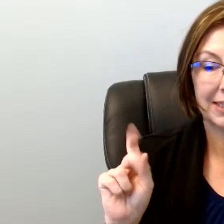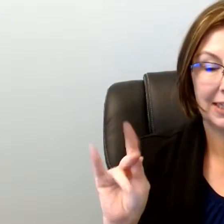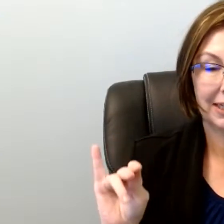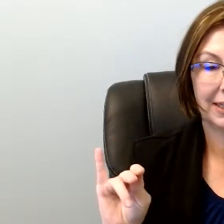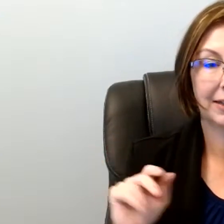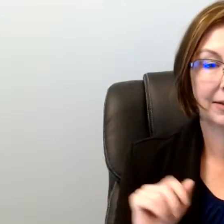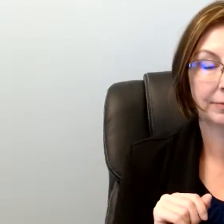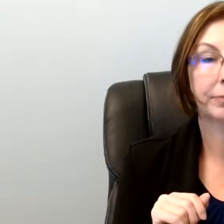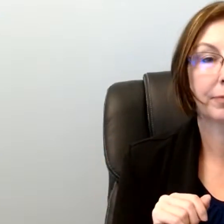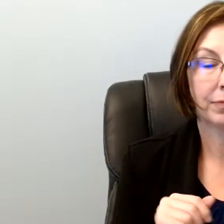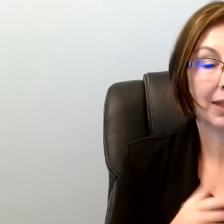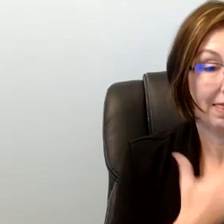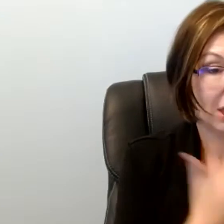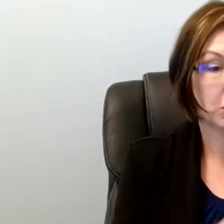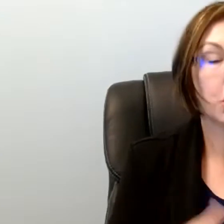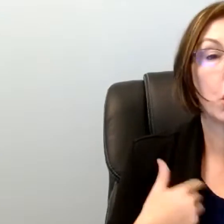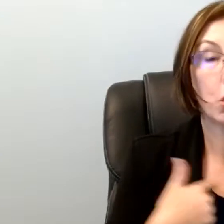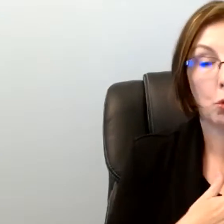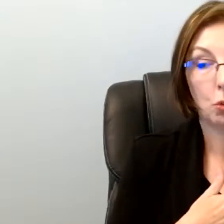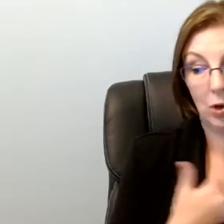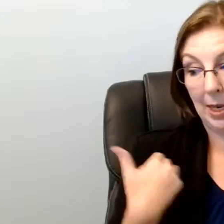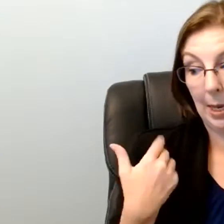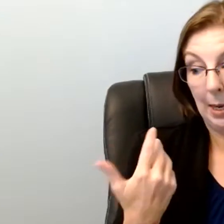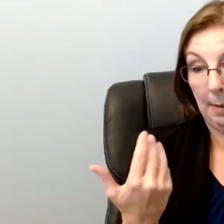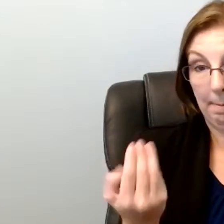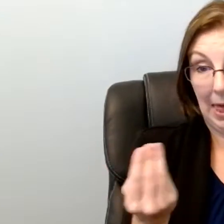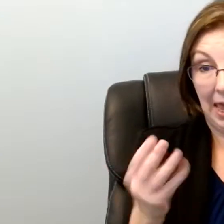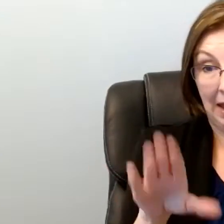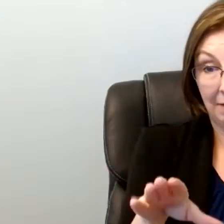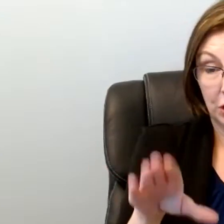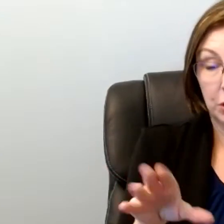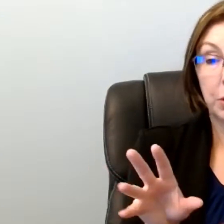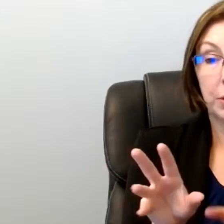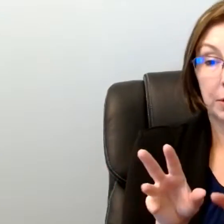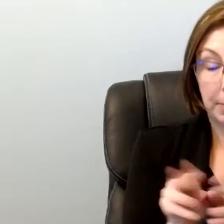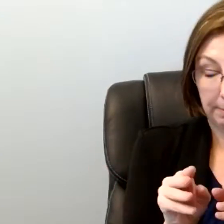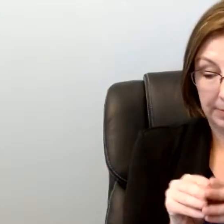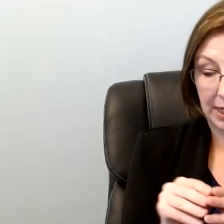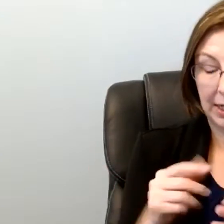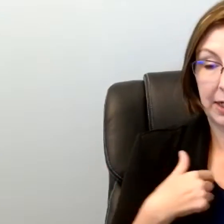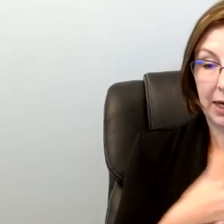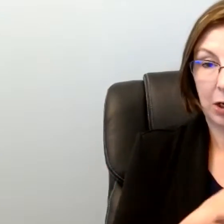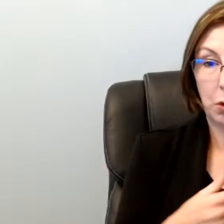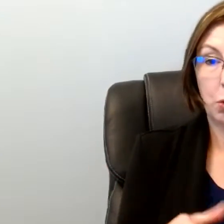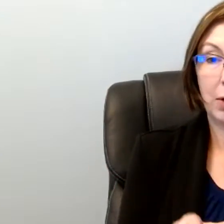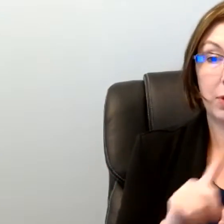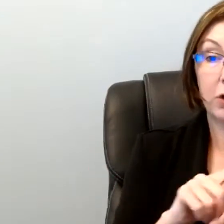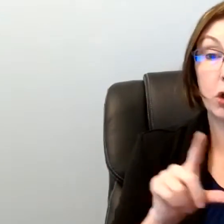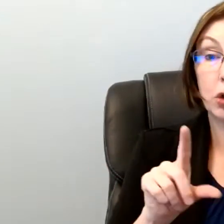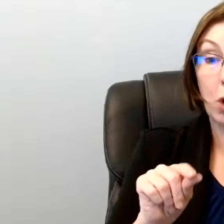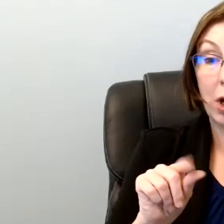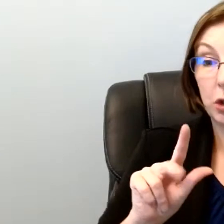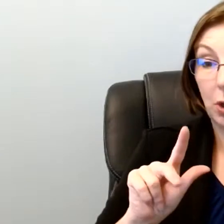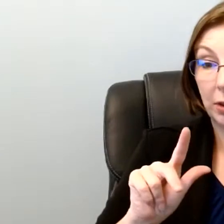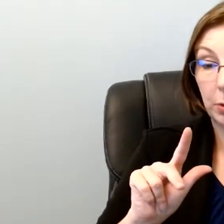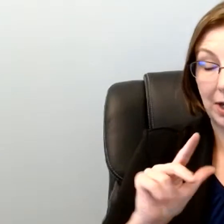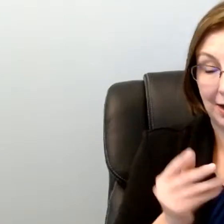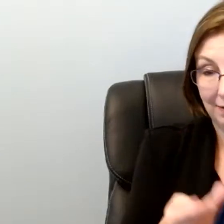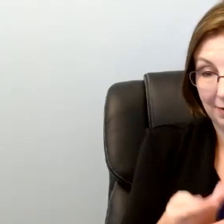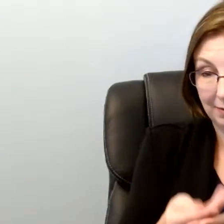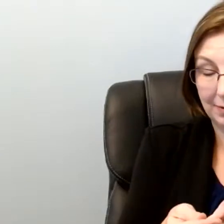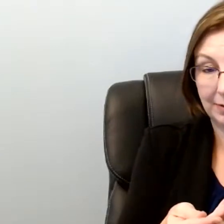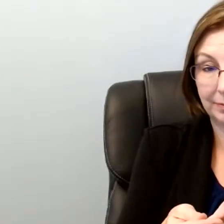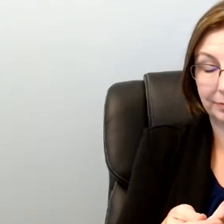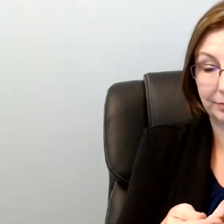we went over on Monday afternoon. We reviewed the 2023 fiscal budget,